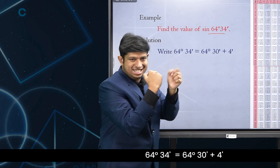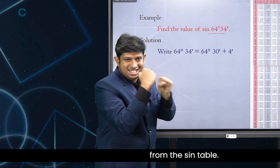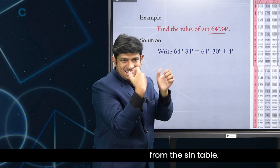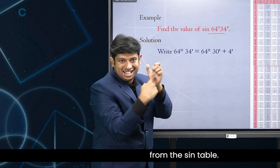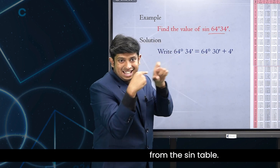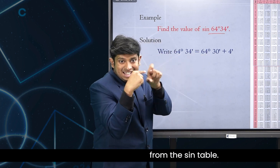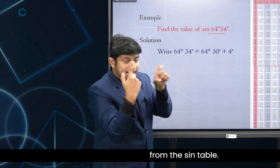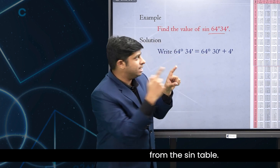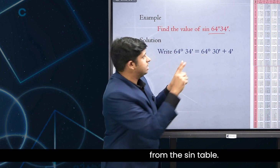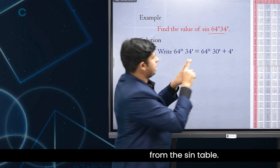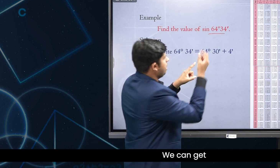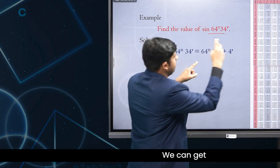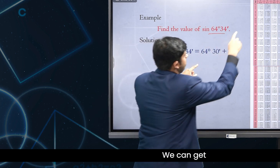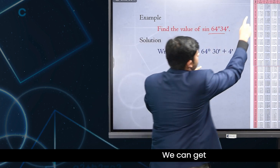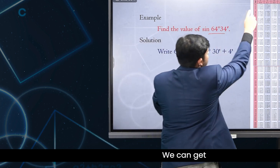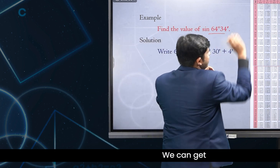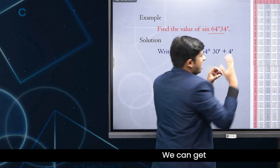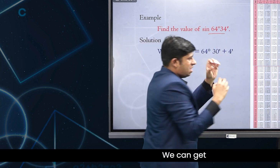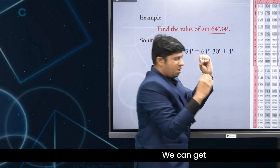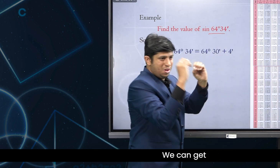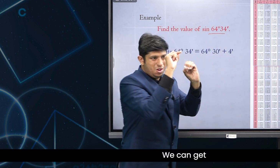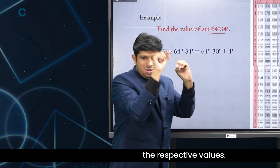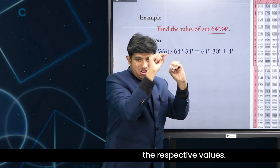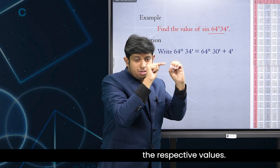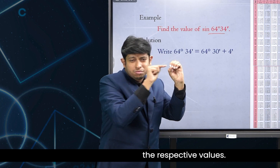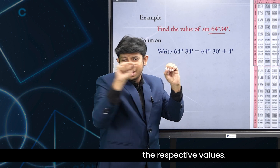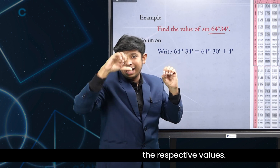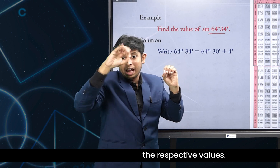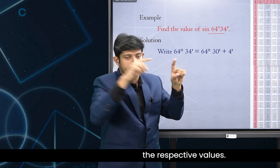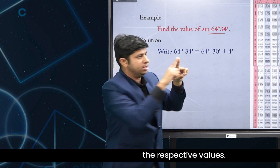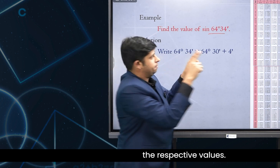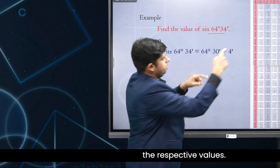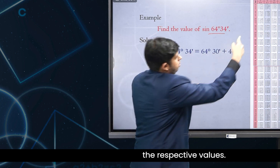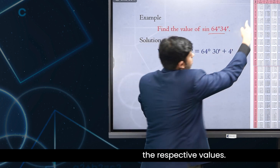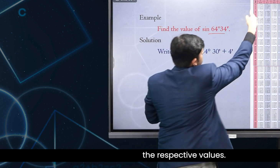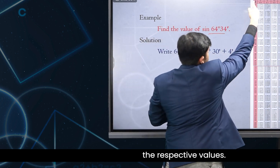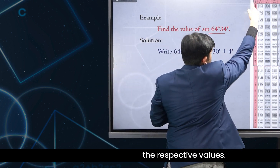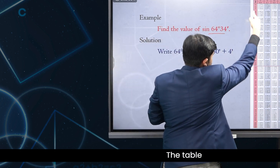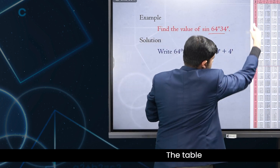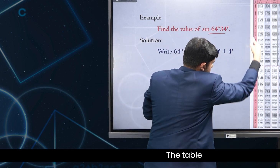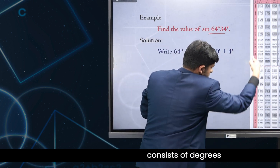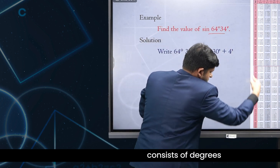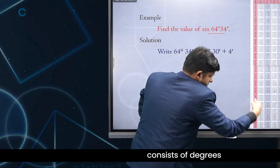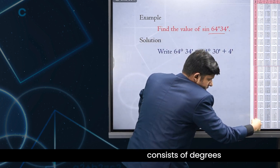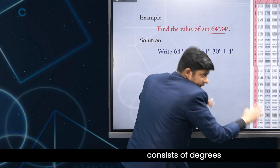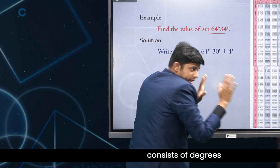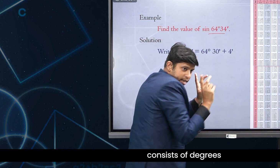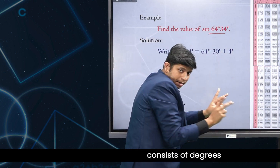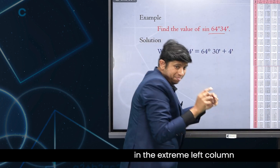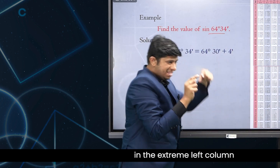From the sine table, we can get the respective values. The table consists of degrees in the